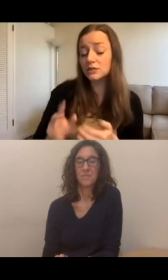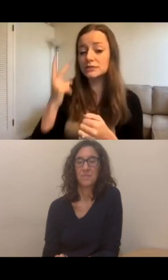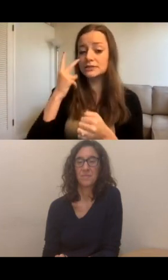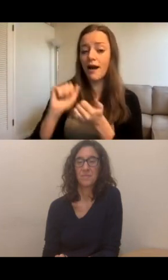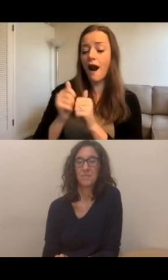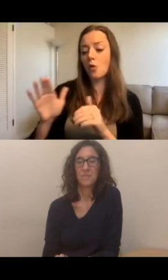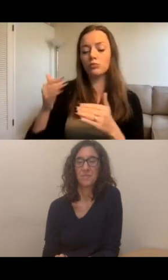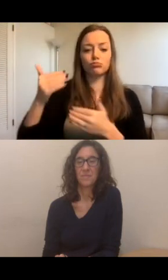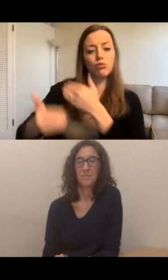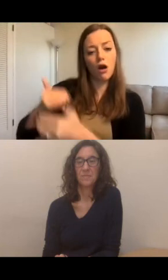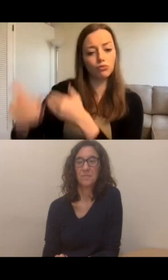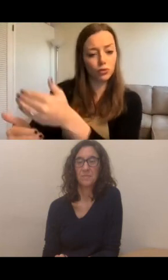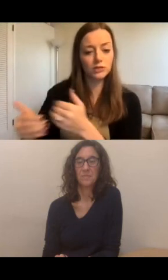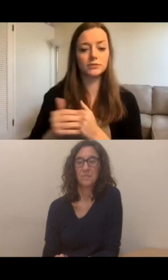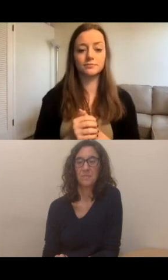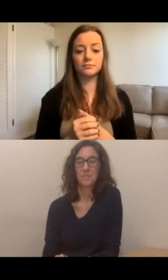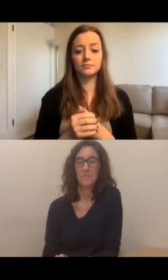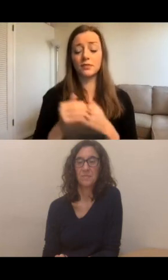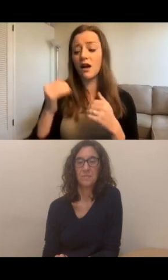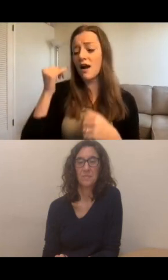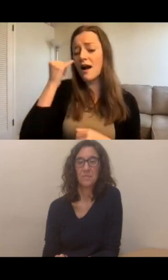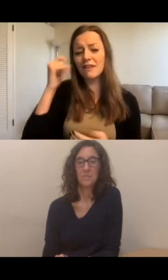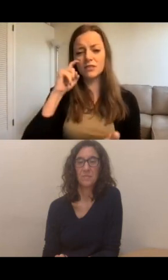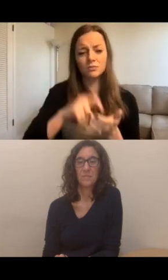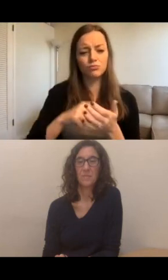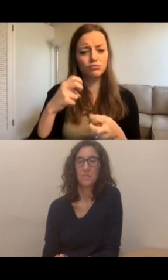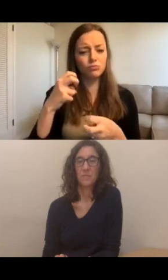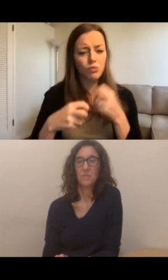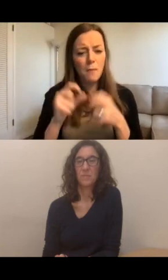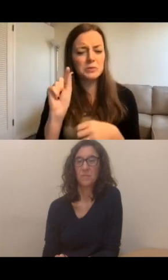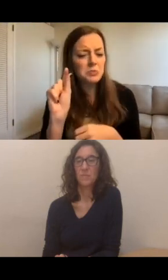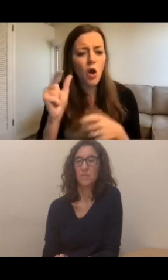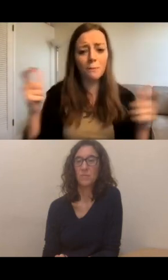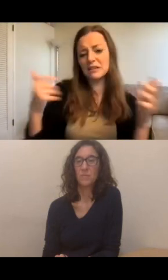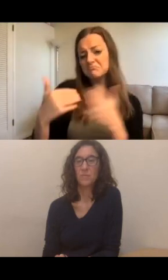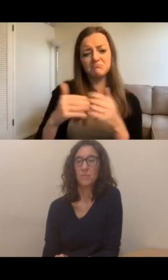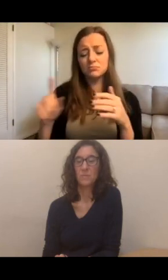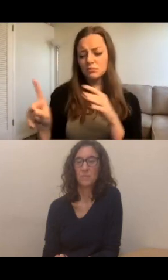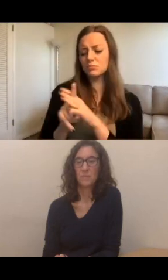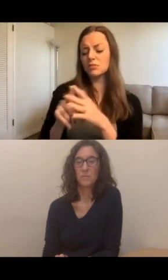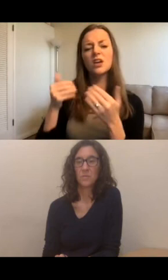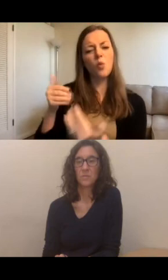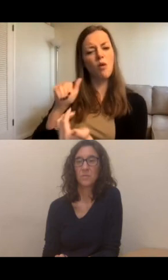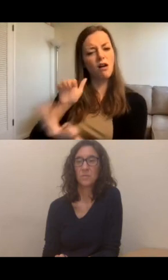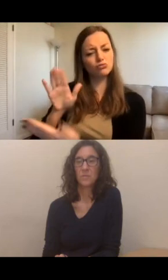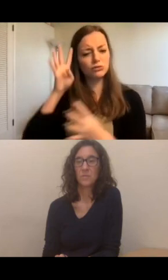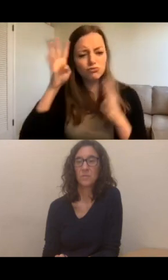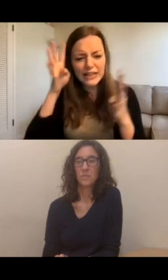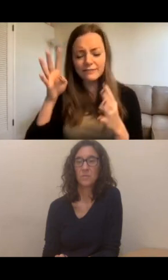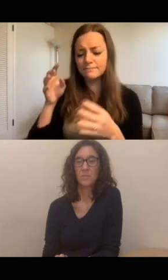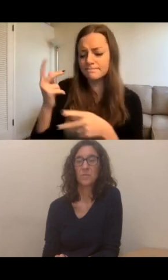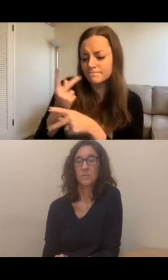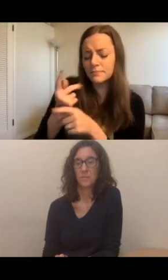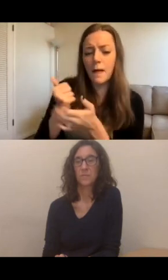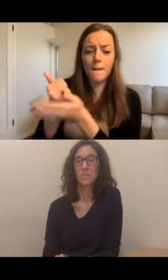Review every 3 weeks and monitor their progress. If you do notice a problem, small or big, do address